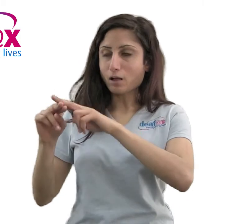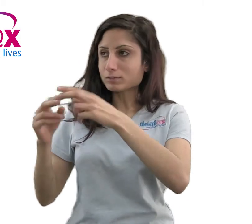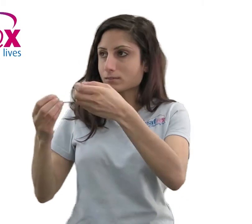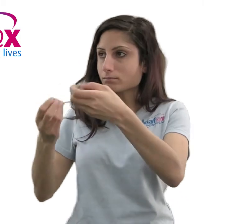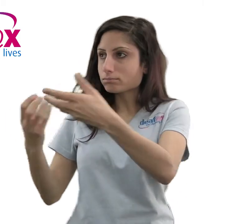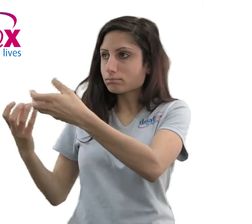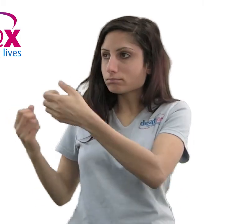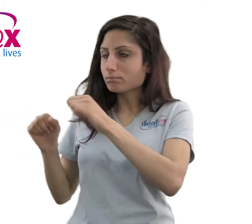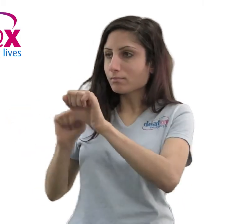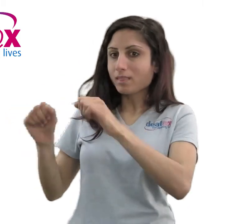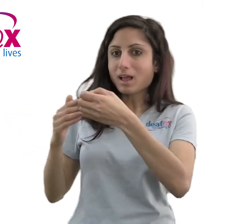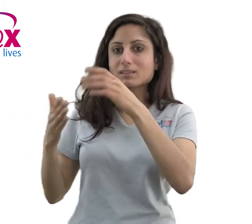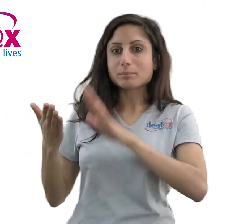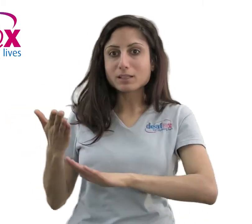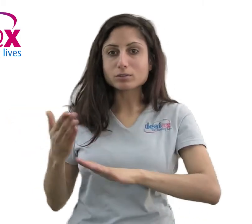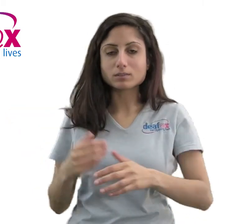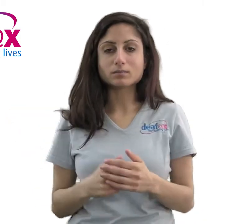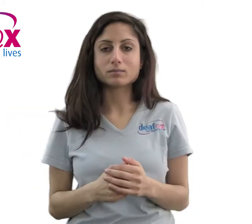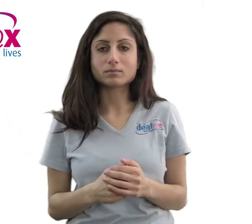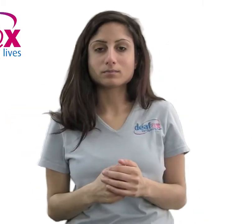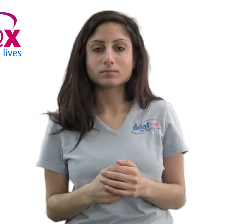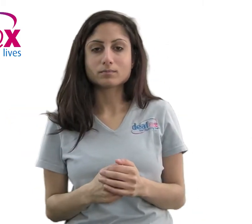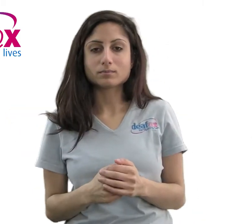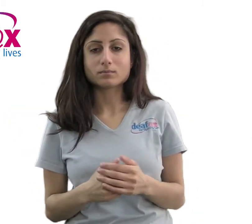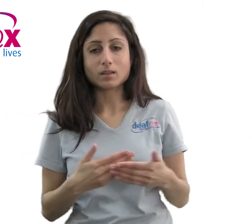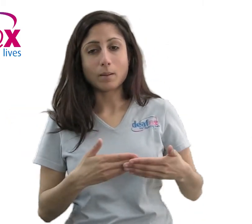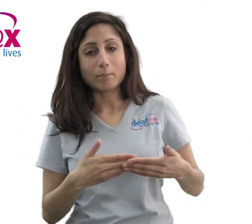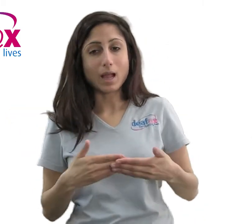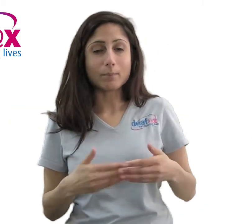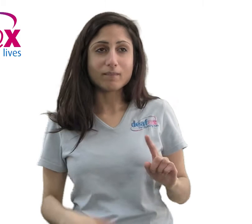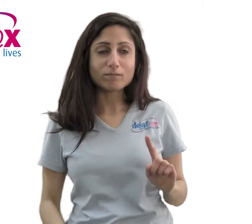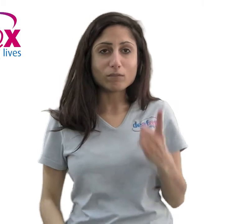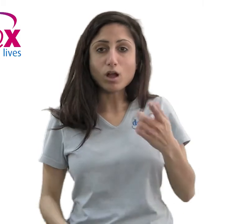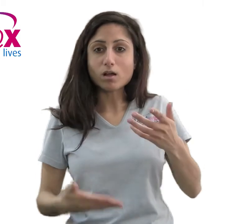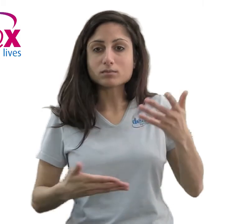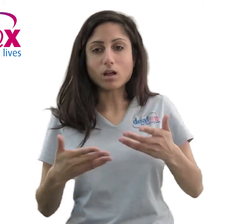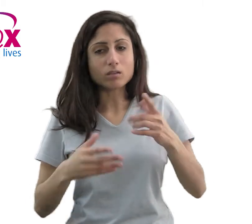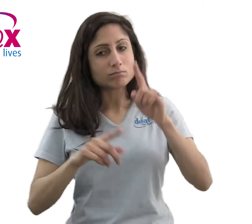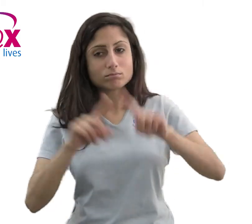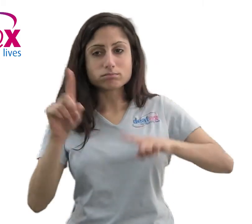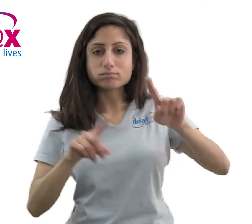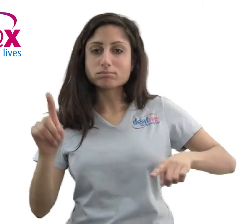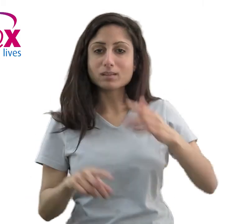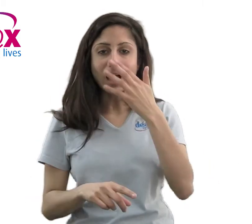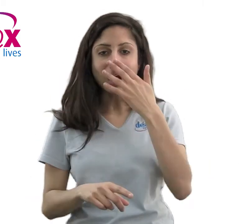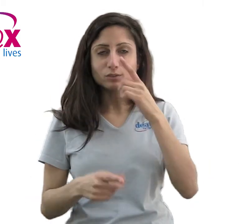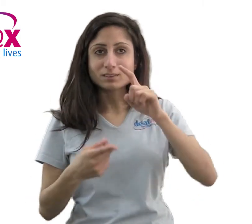first sign, milk, when babysitting one afternoon. But as I had failed to appreciate that she was left-handed and that although